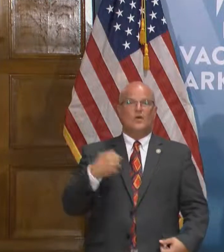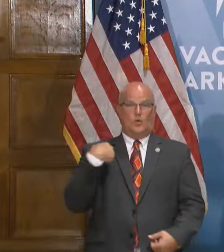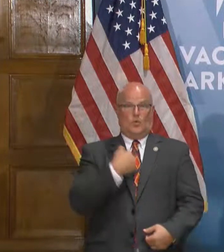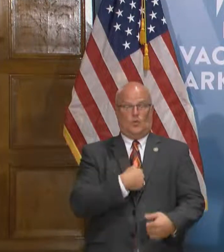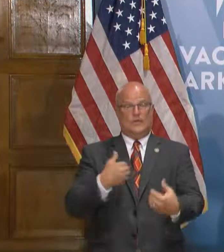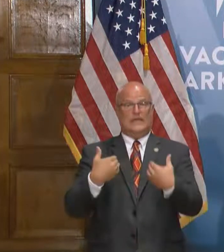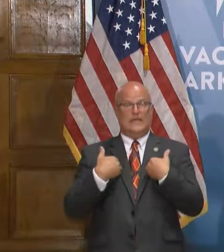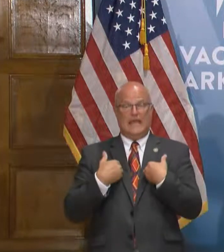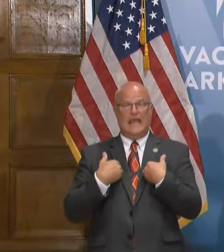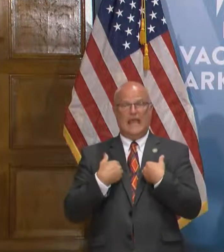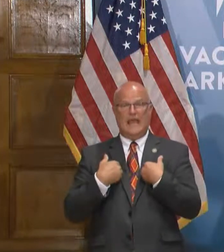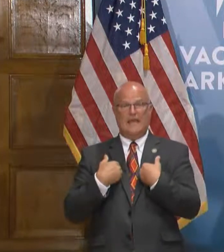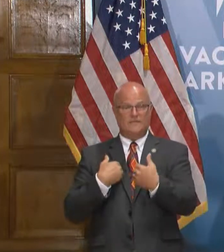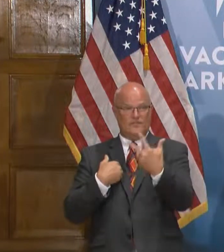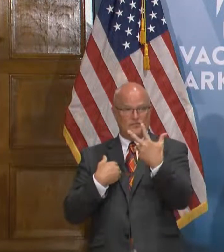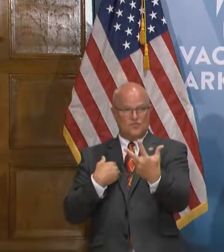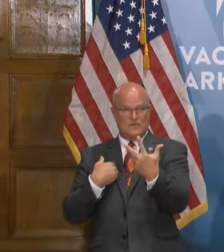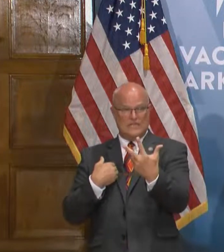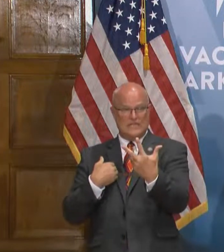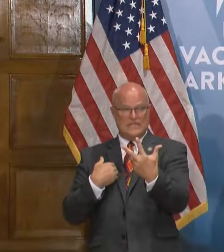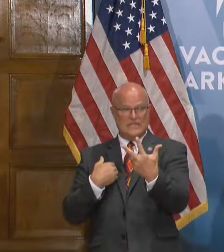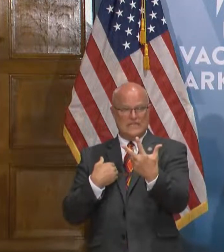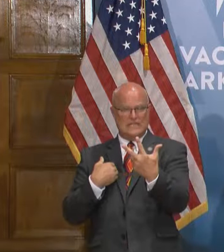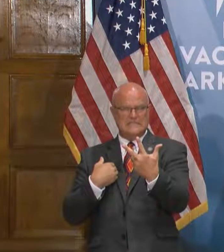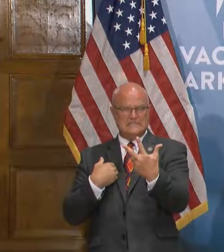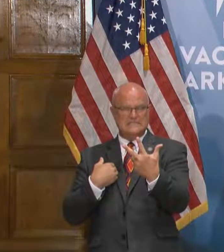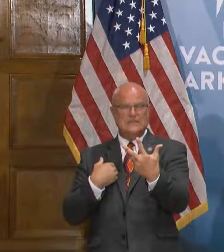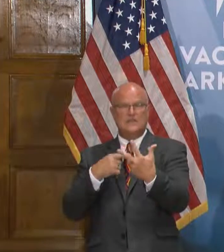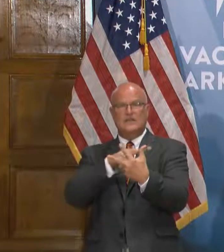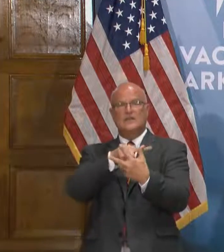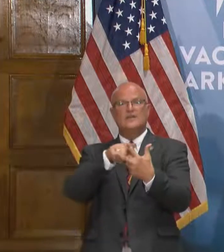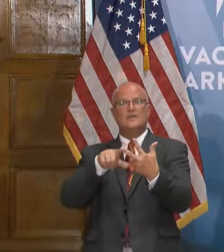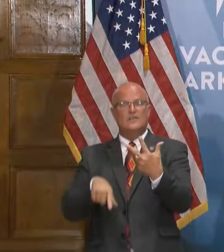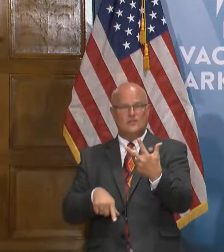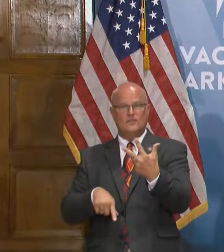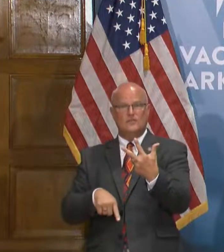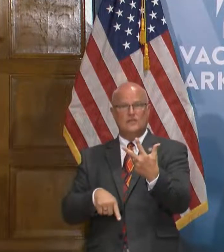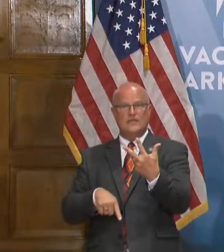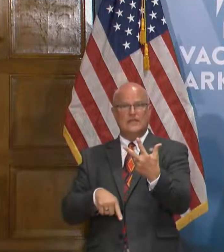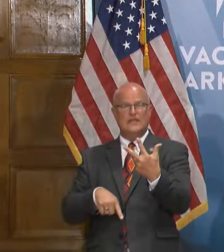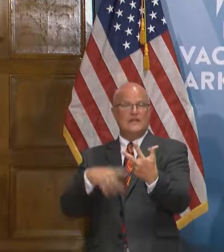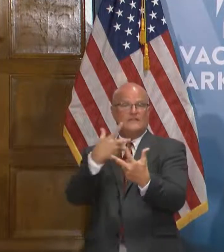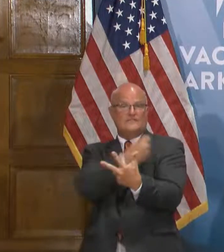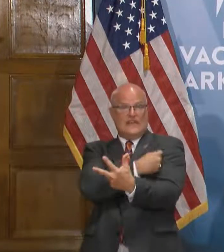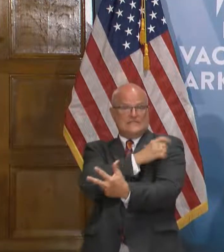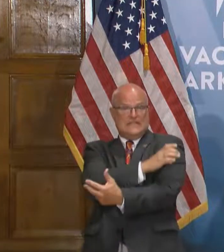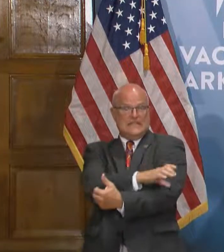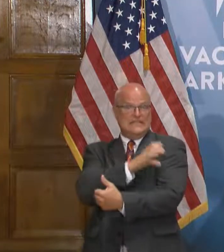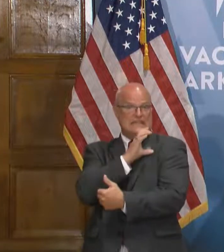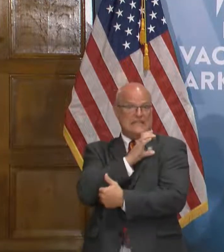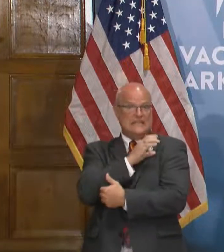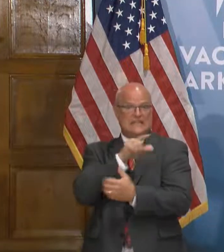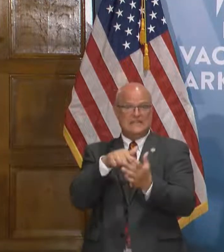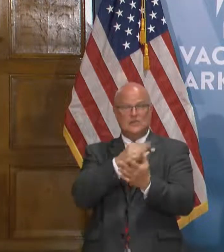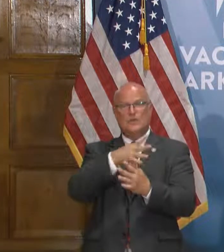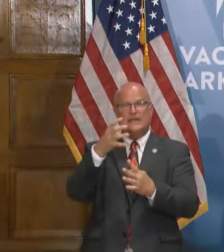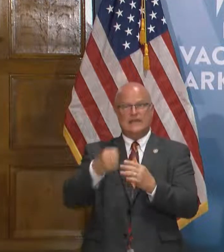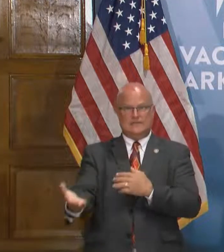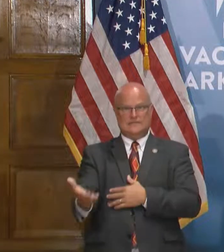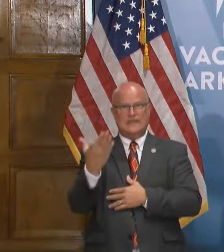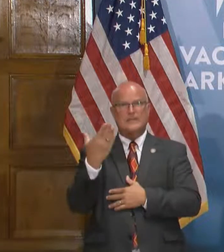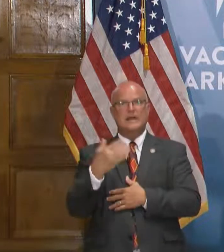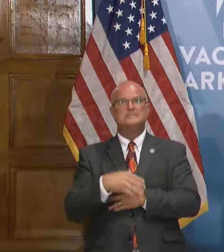We have 3, and I'll finish with this, we have 3 vaccine clinics this weekend coming